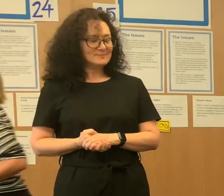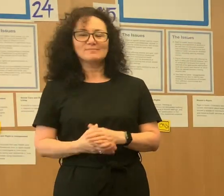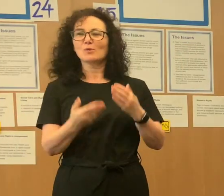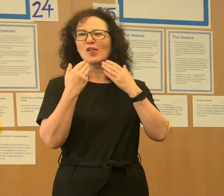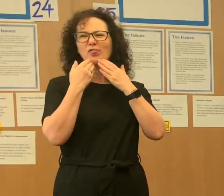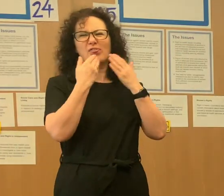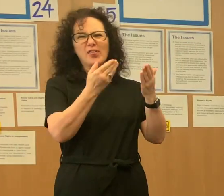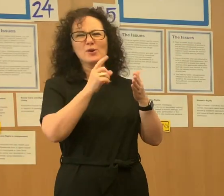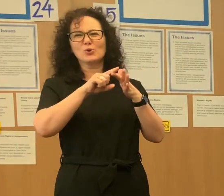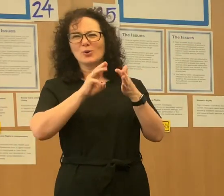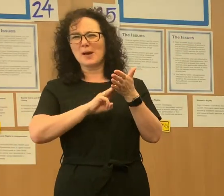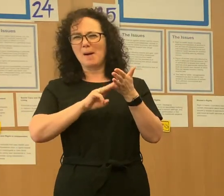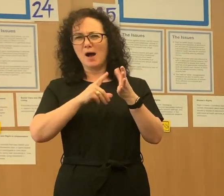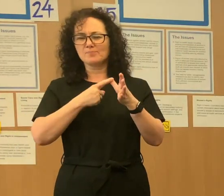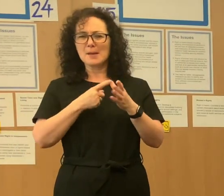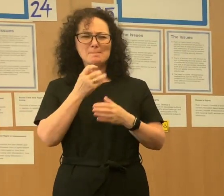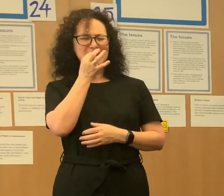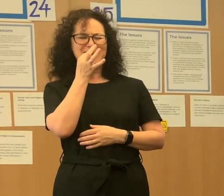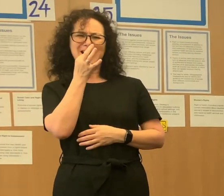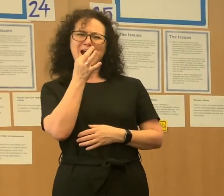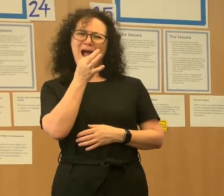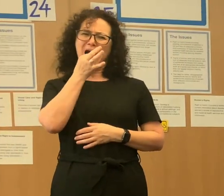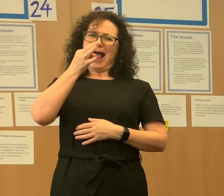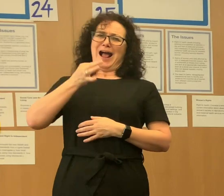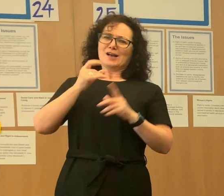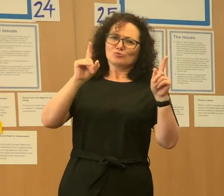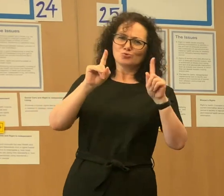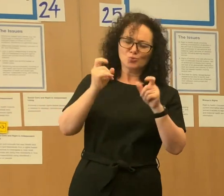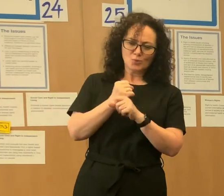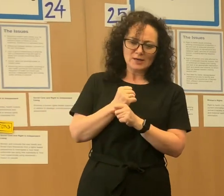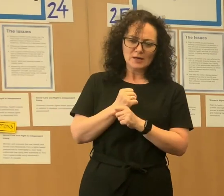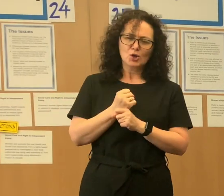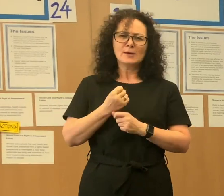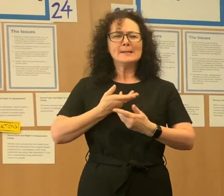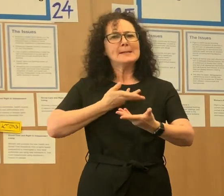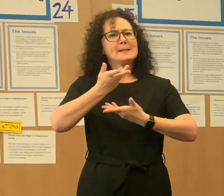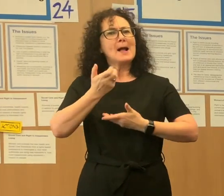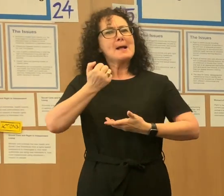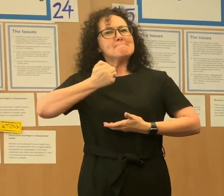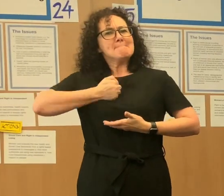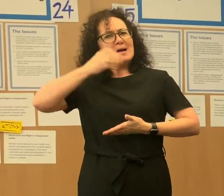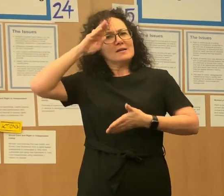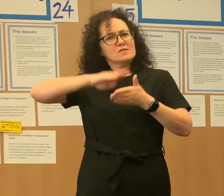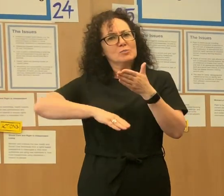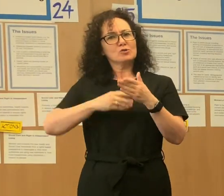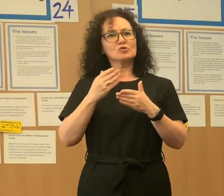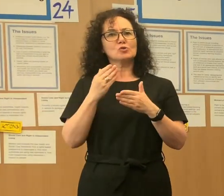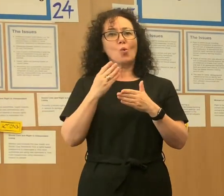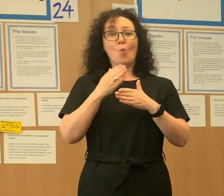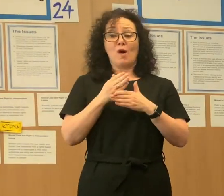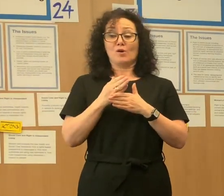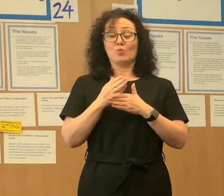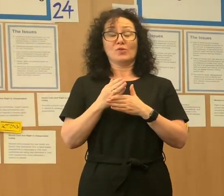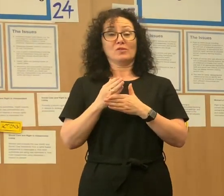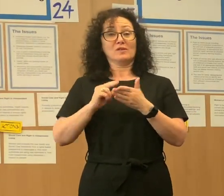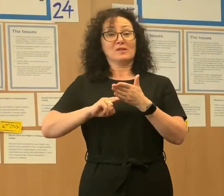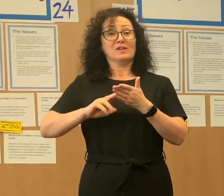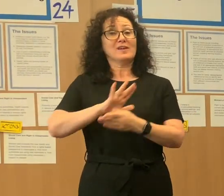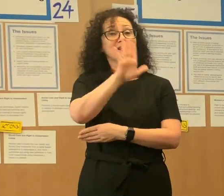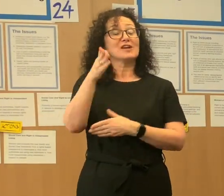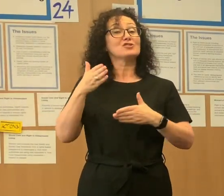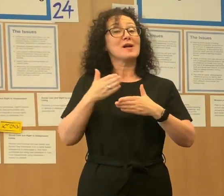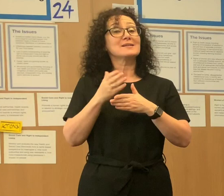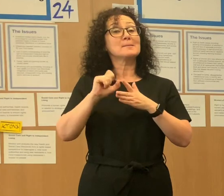Thanks, Emma. I've been asked to speak to you about my experience of SNAP 1 and a little bit about my